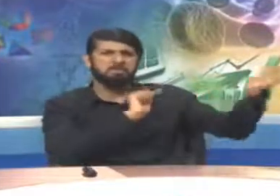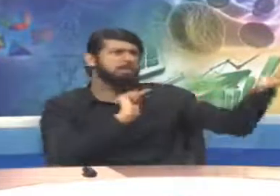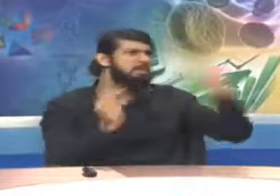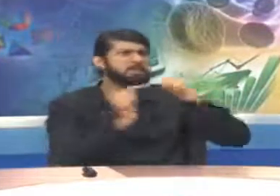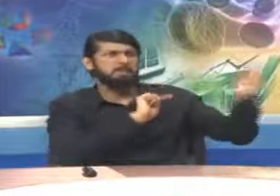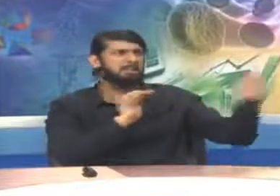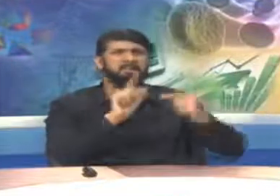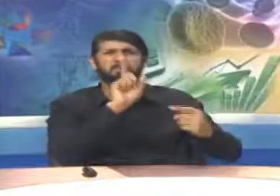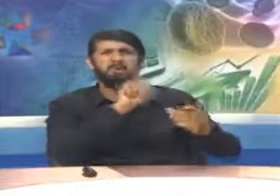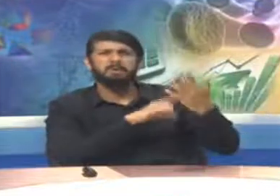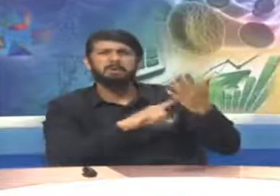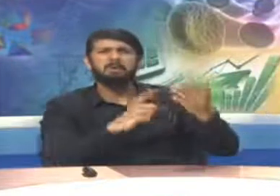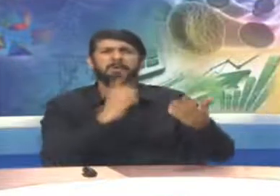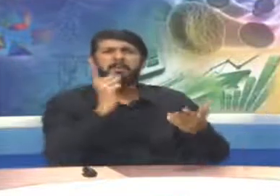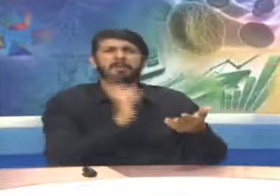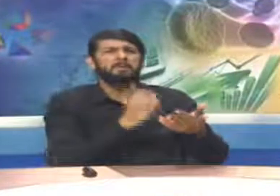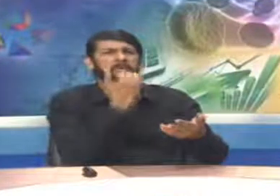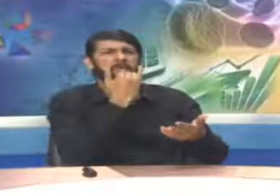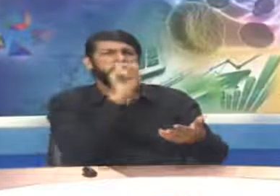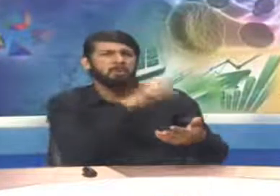endeavors to establish an